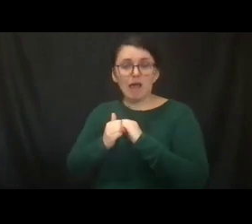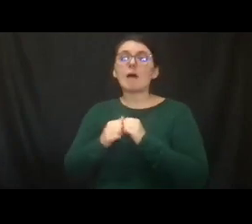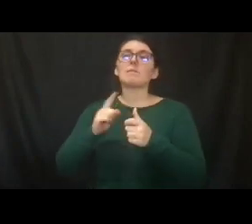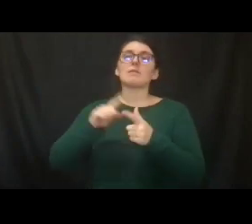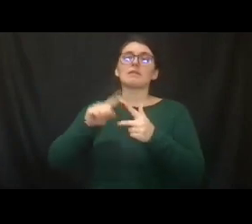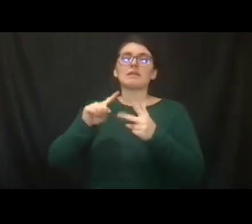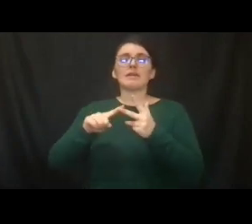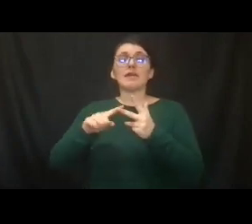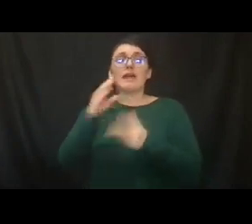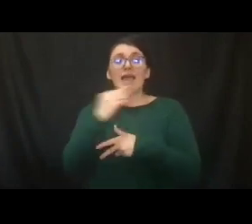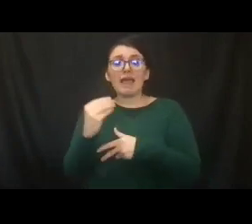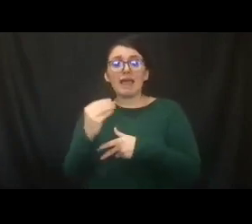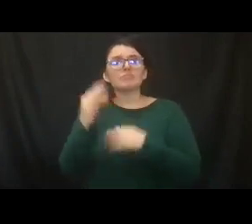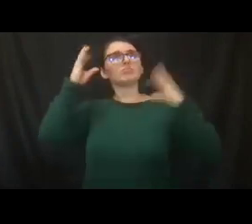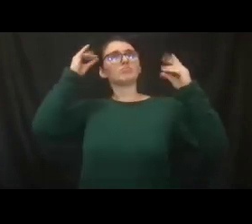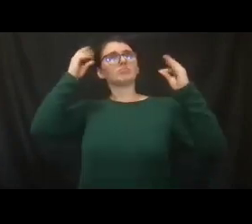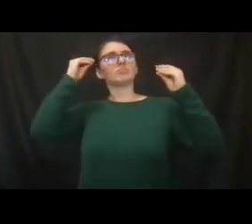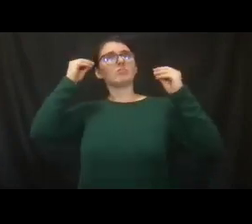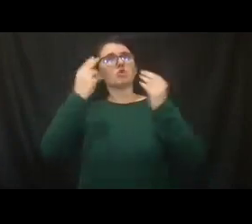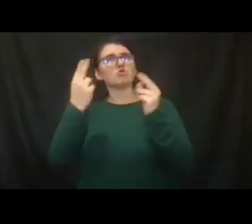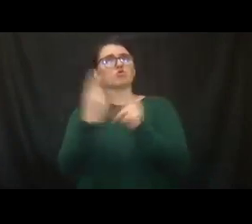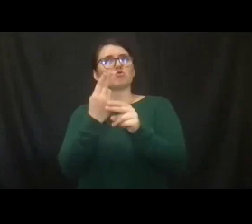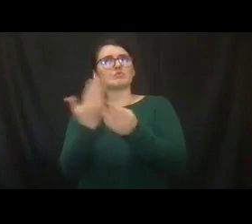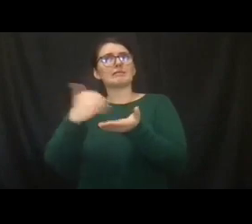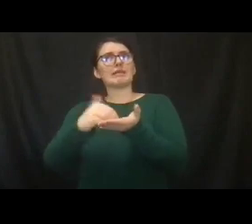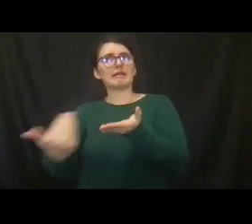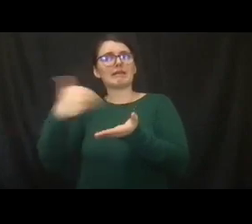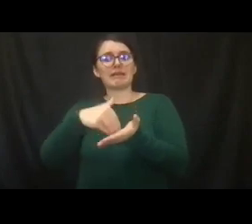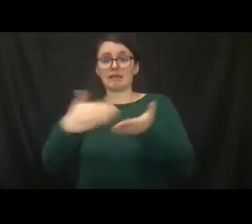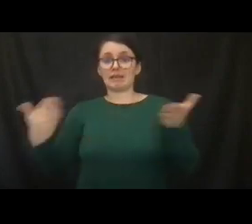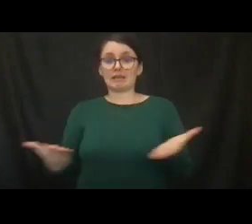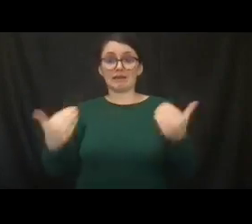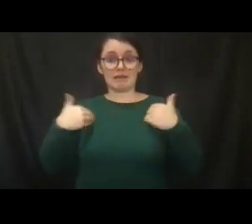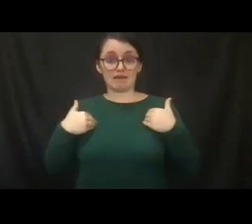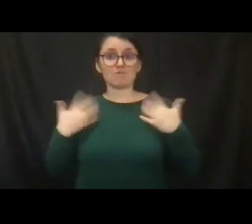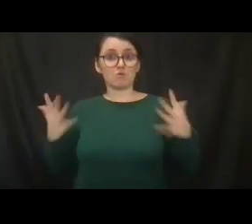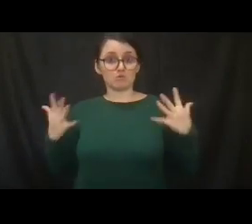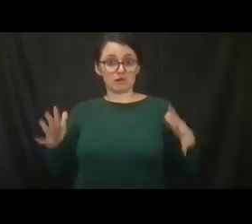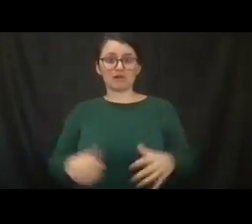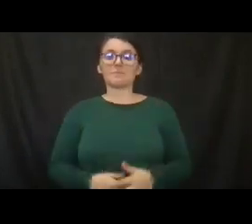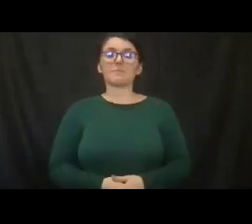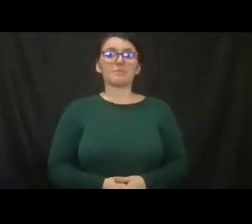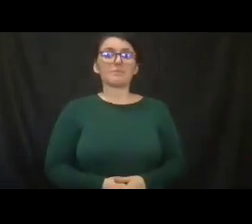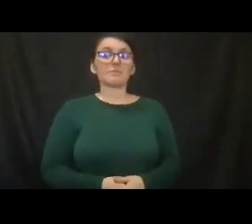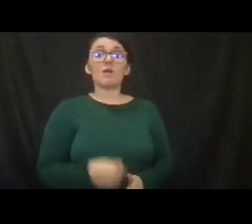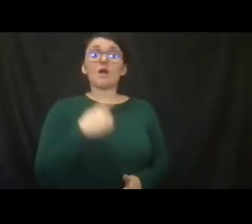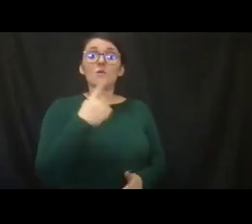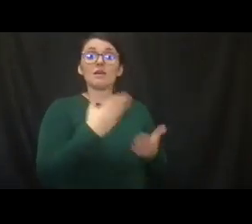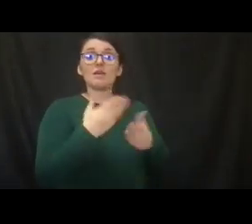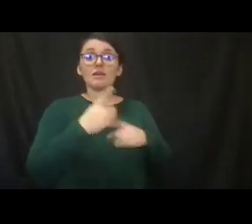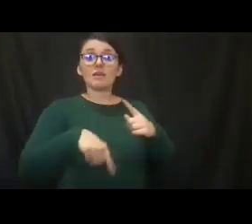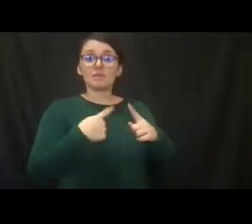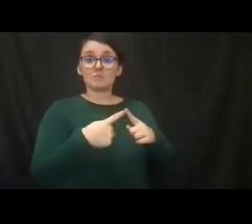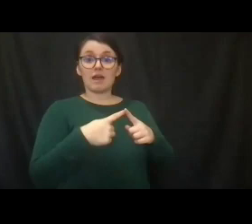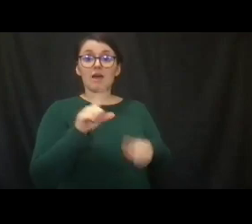better use of the things that we already have here and our land. Yes. Yeah. And one thing about landfills that a lot of people